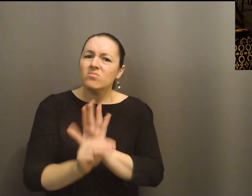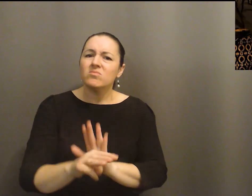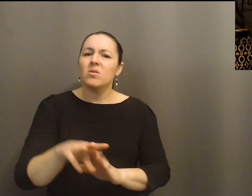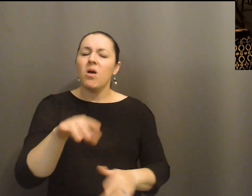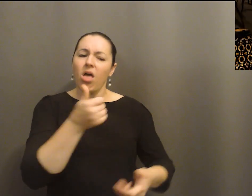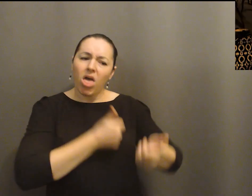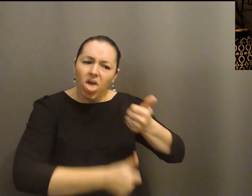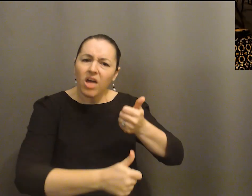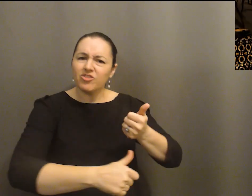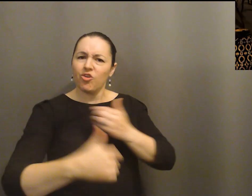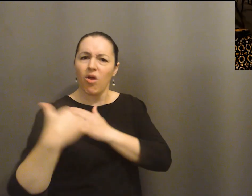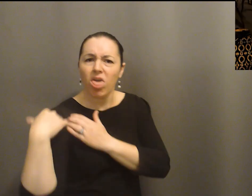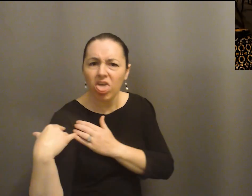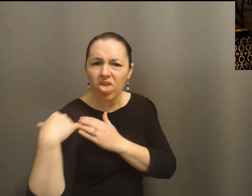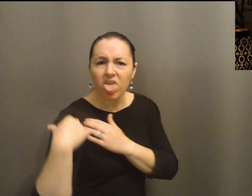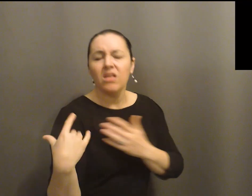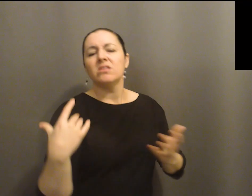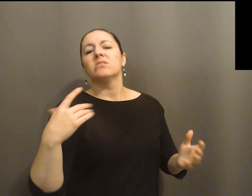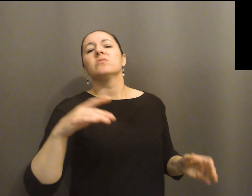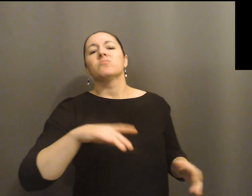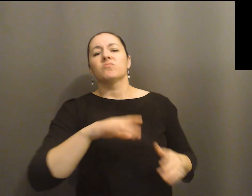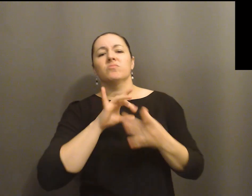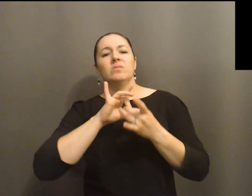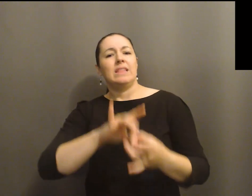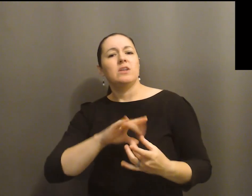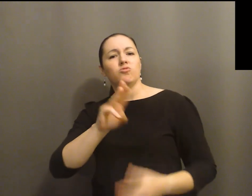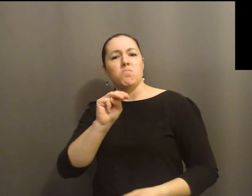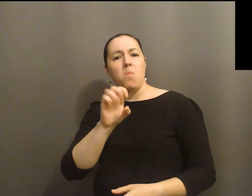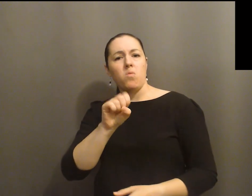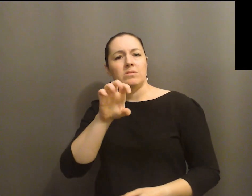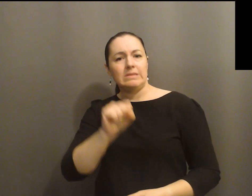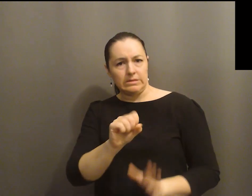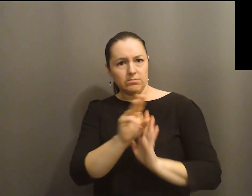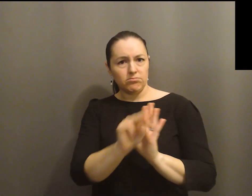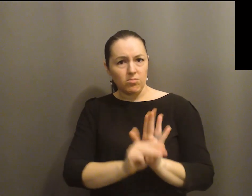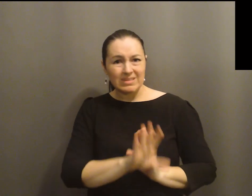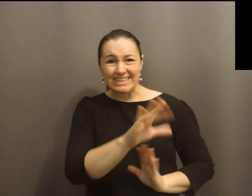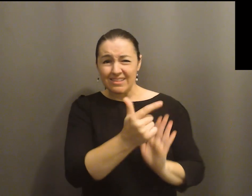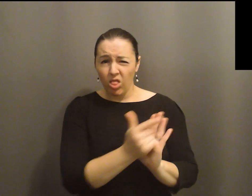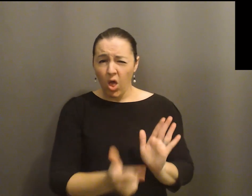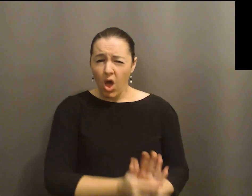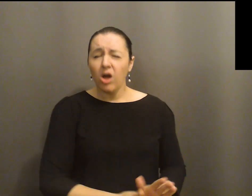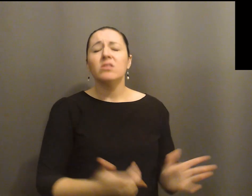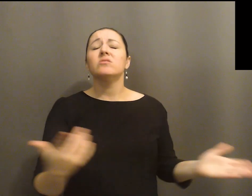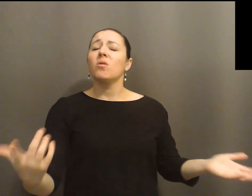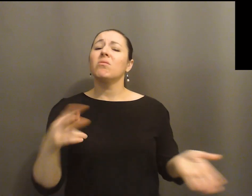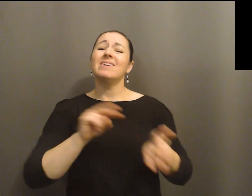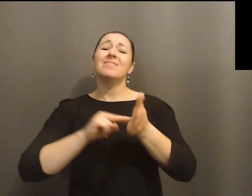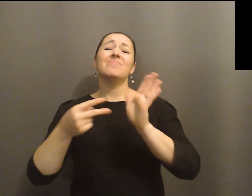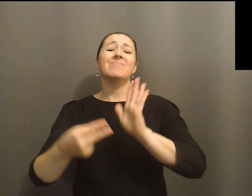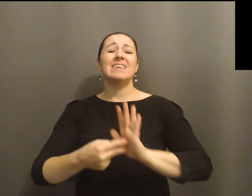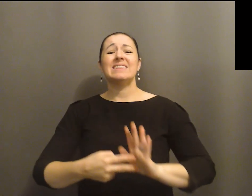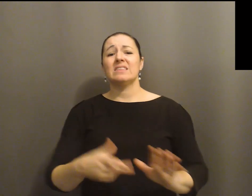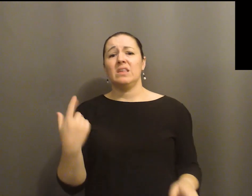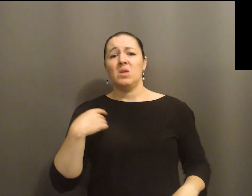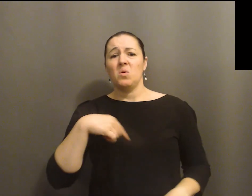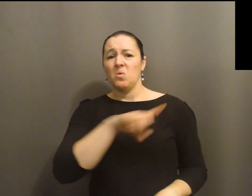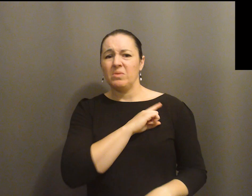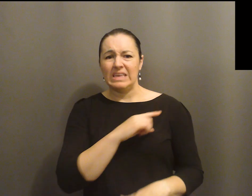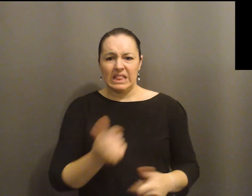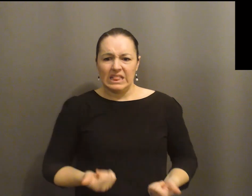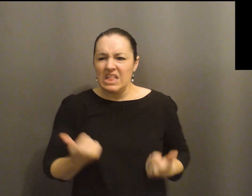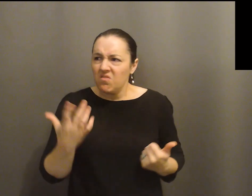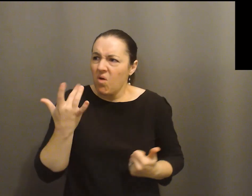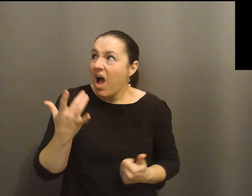What does it mean To be under Obligation There's a heartbeat Behind this To be under the law Means we live our lives In fear of God Not